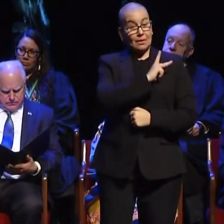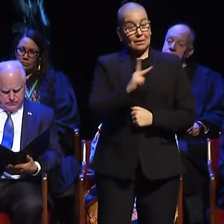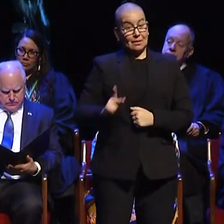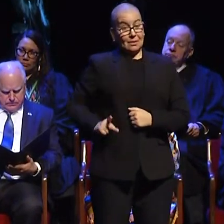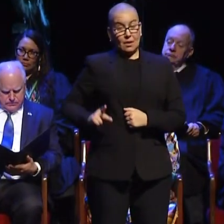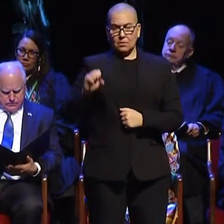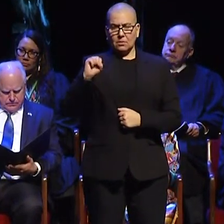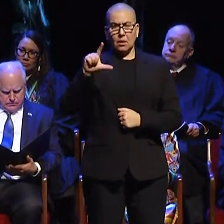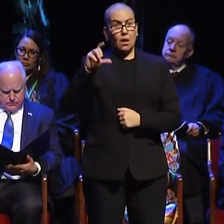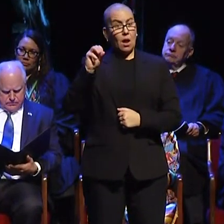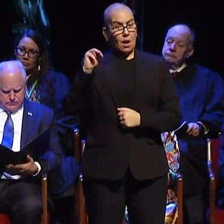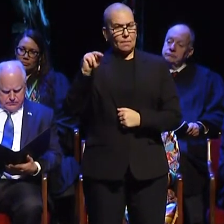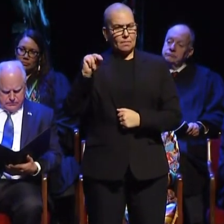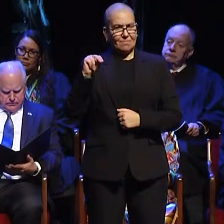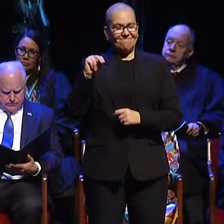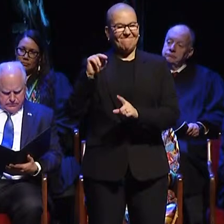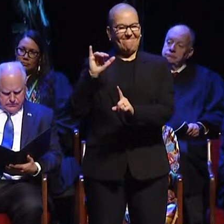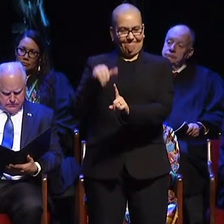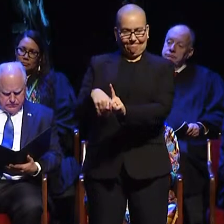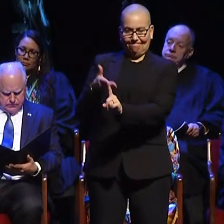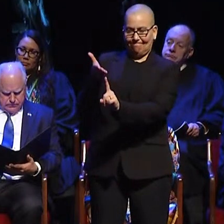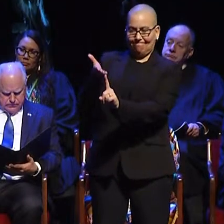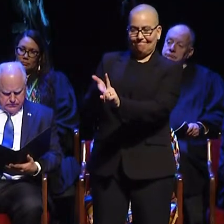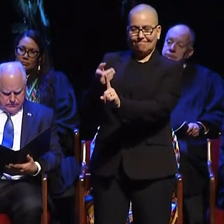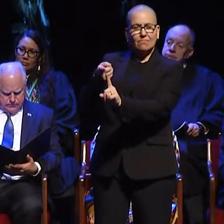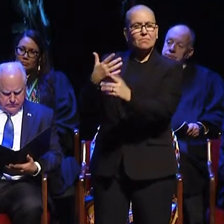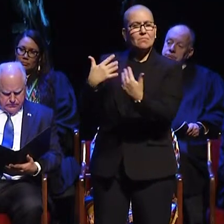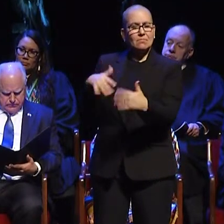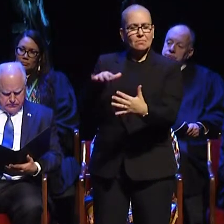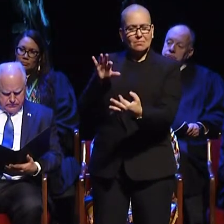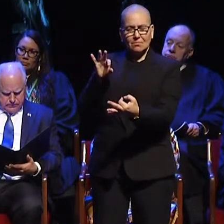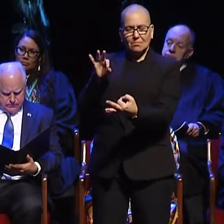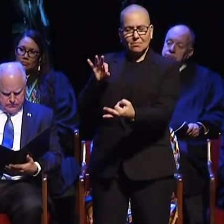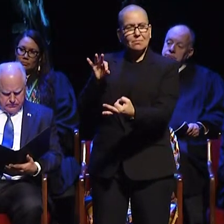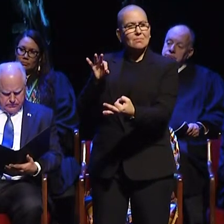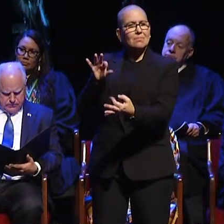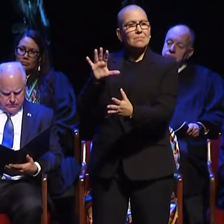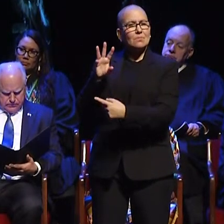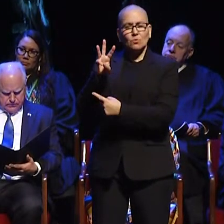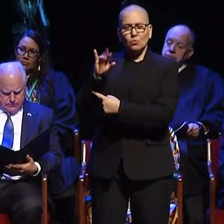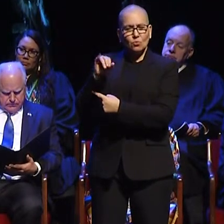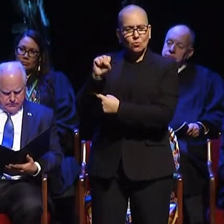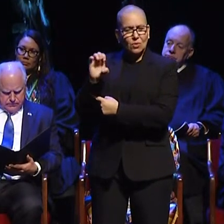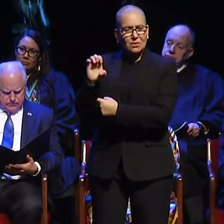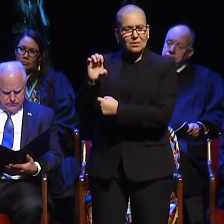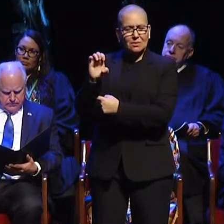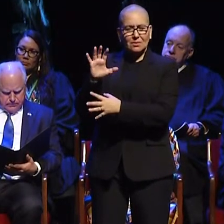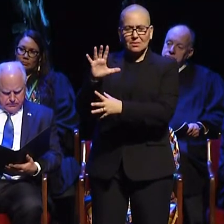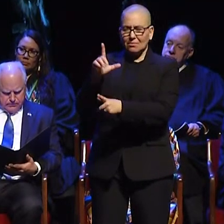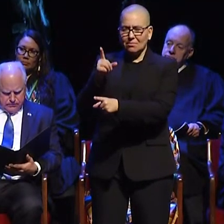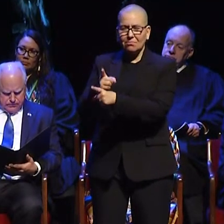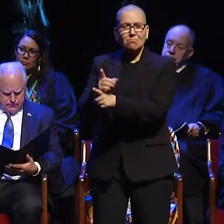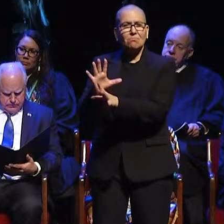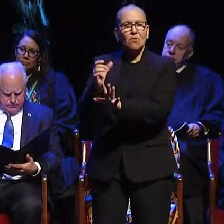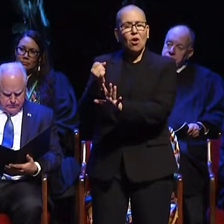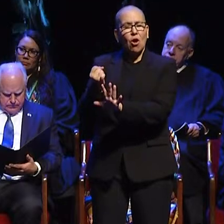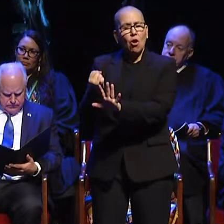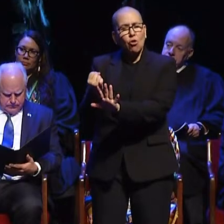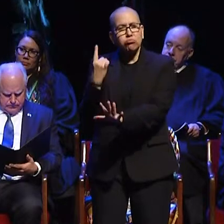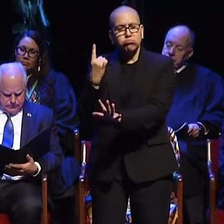epitome of wisdom and righteousness and understanding